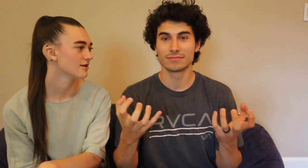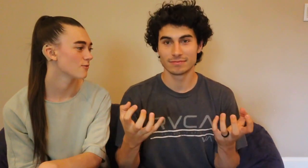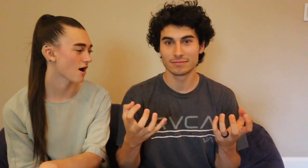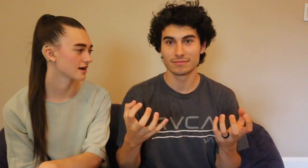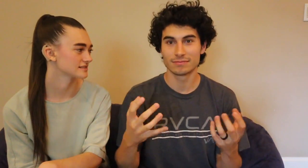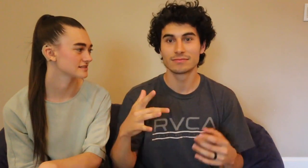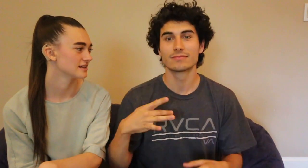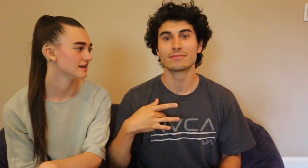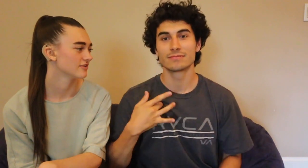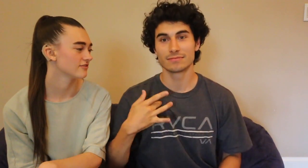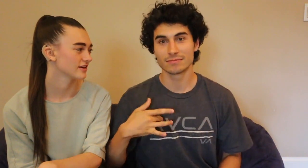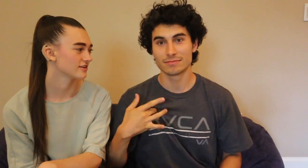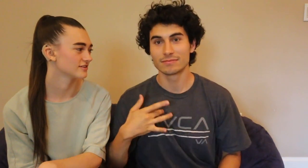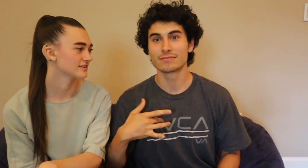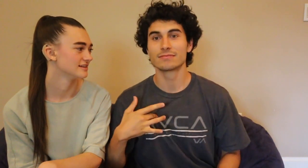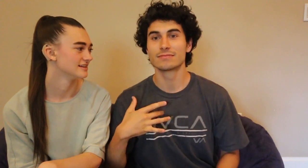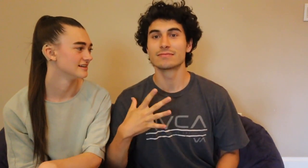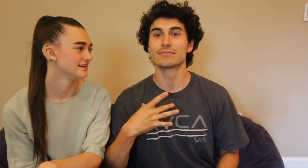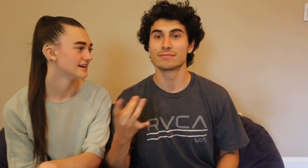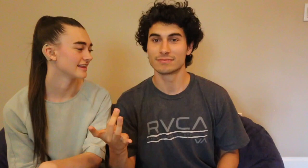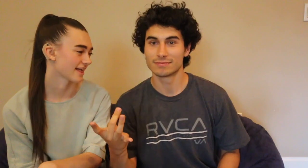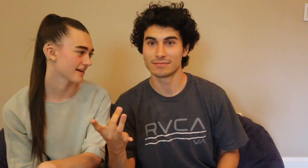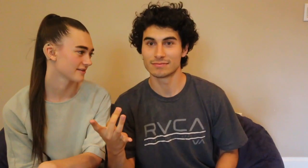want, feel, and like.